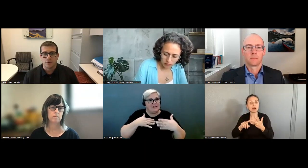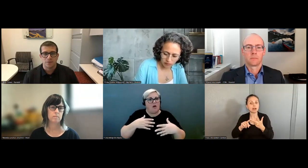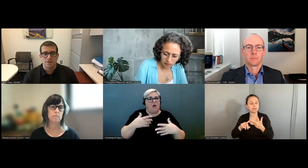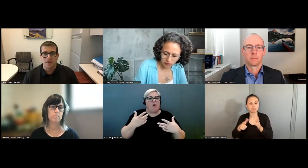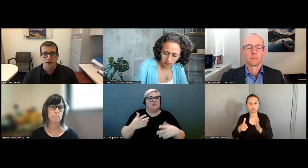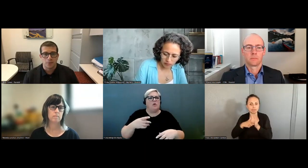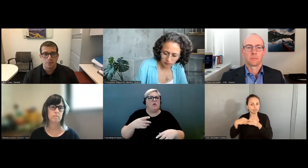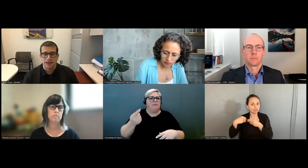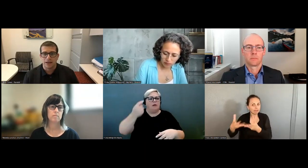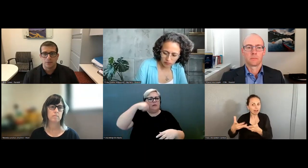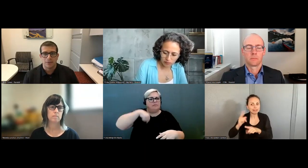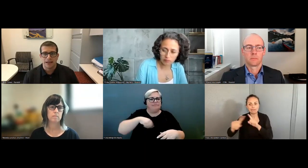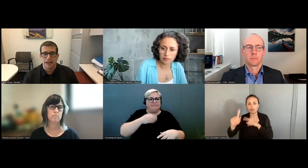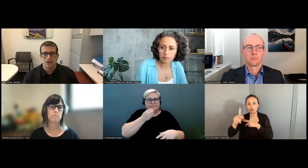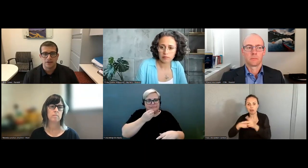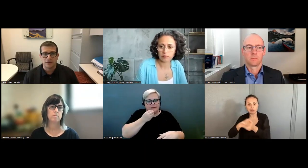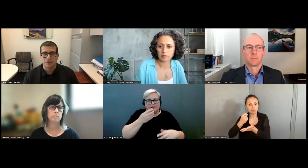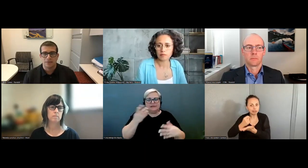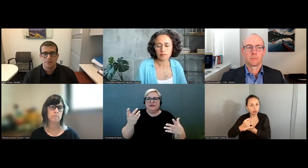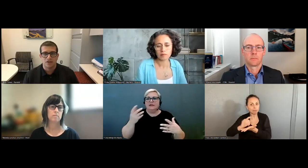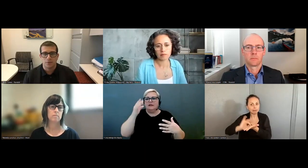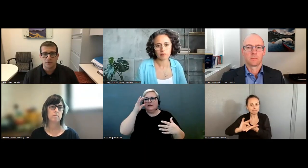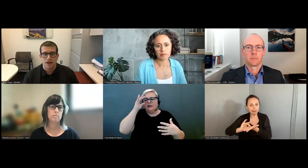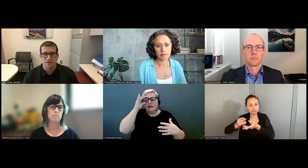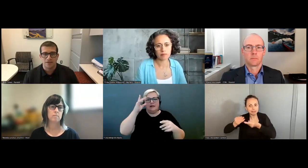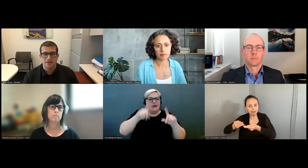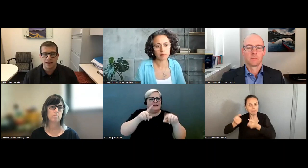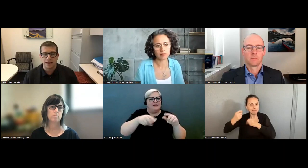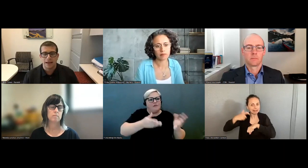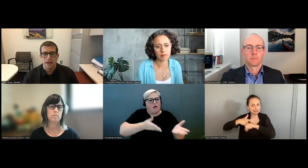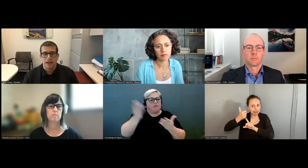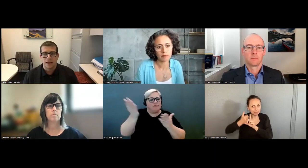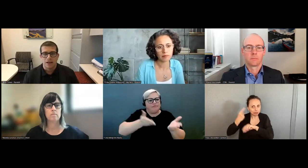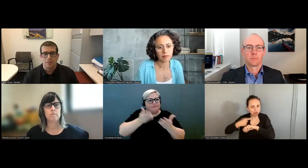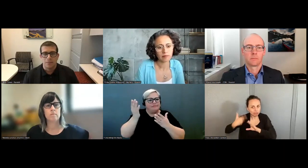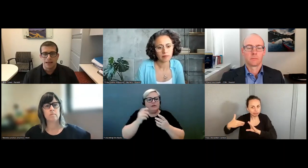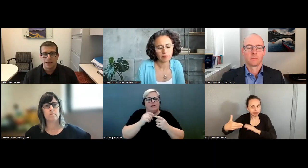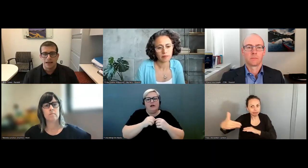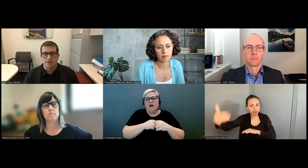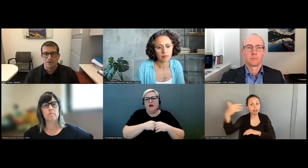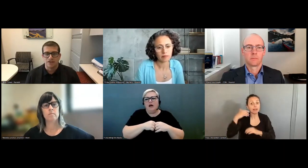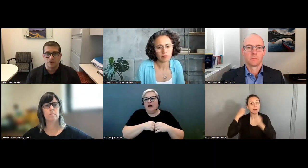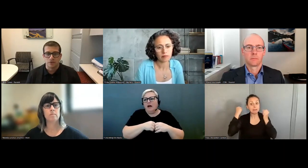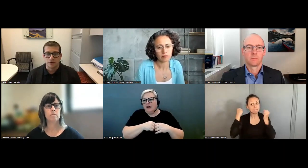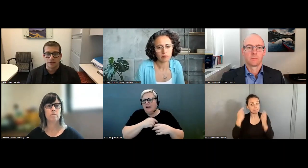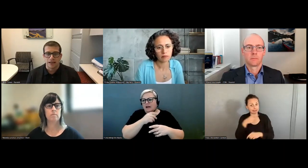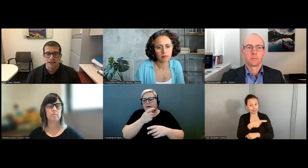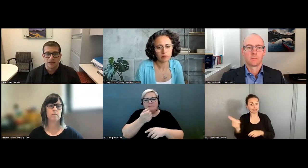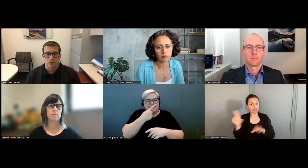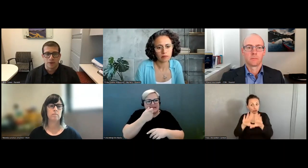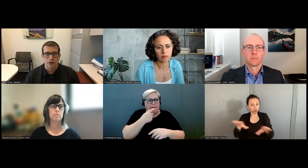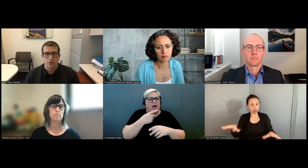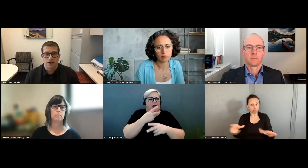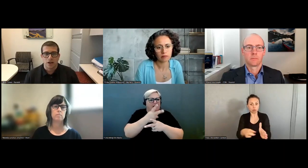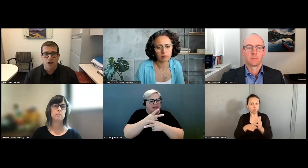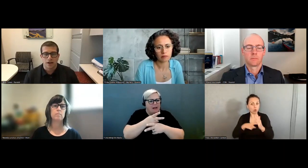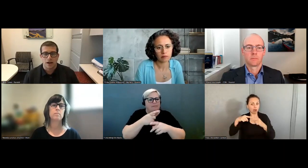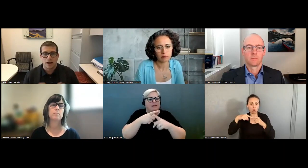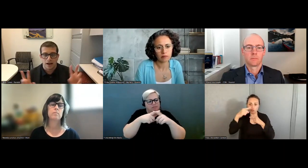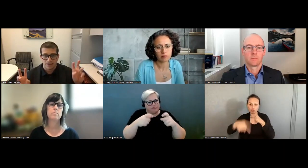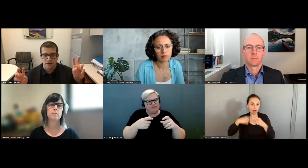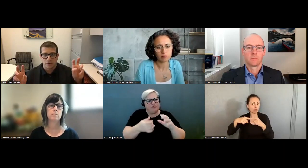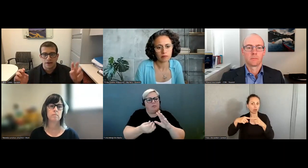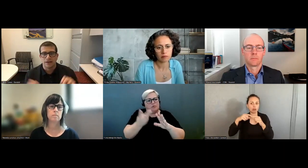various forms of therapy or medication multiple times a day. Many of these children need